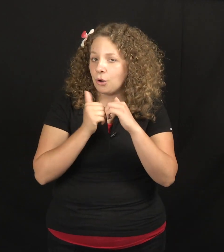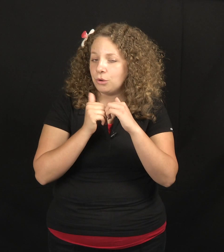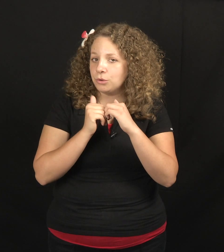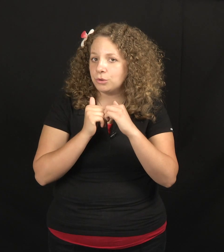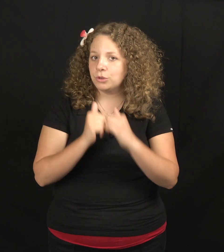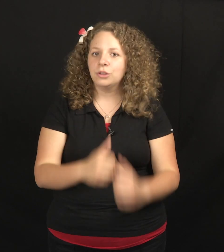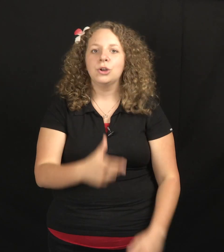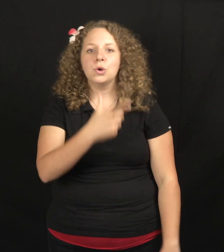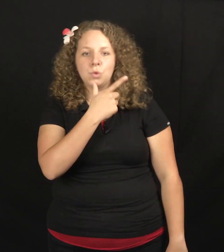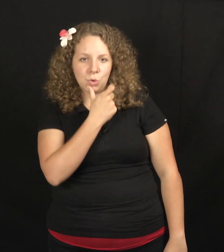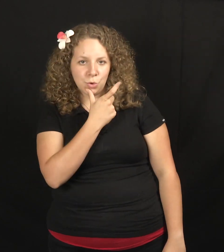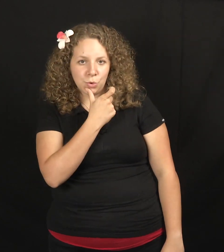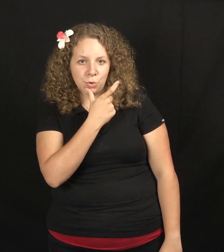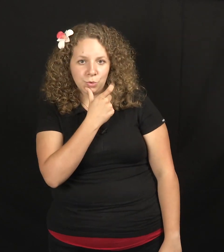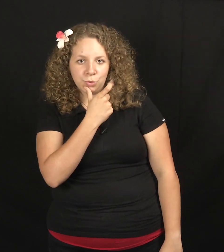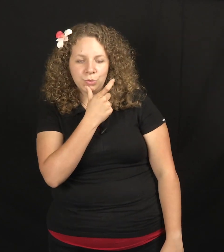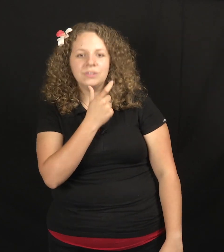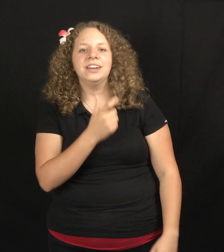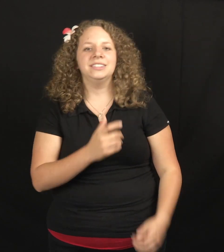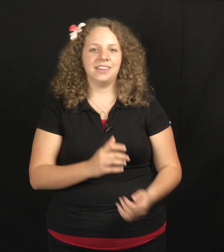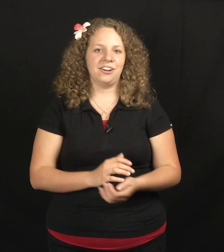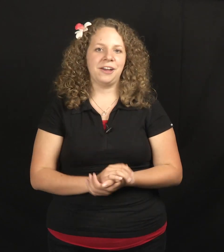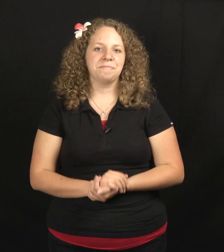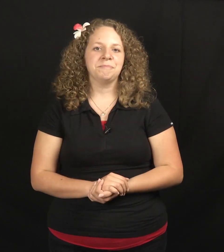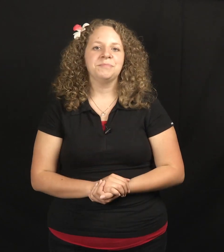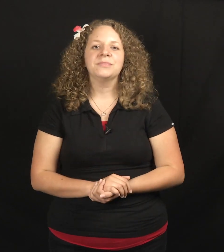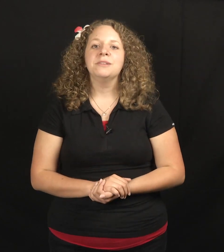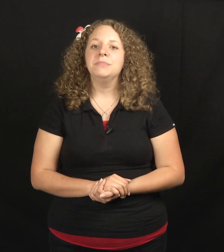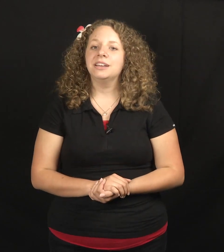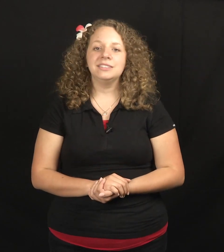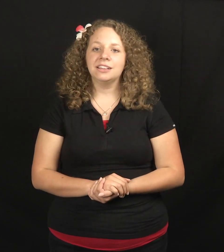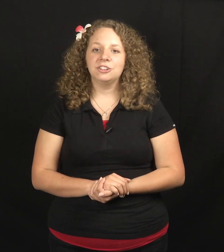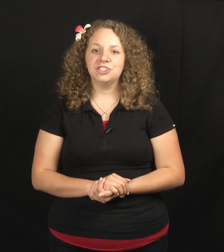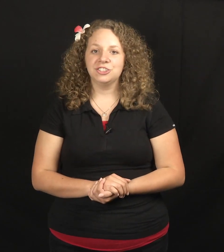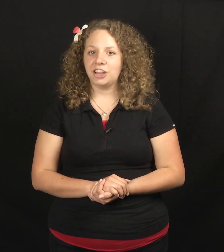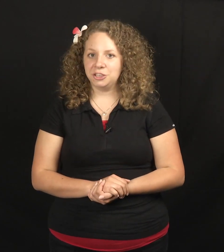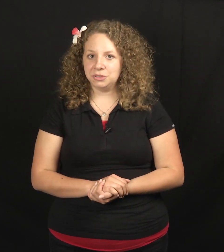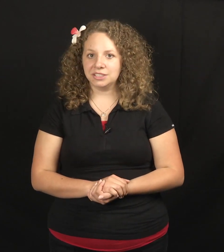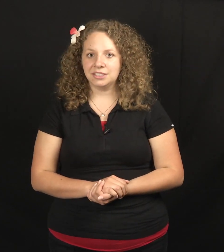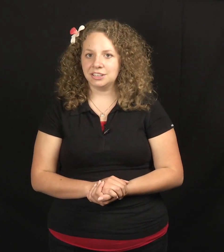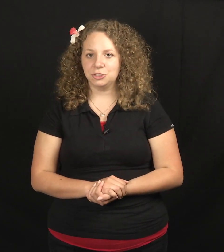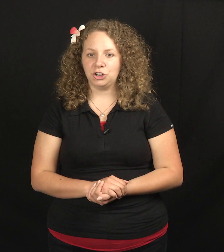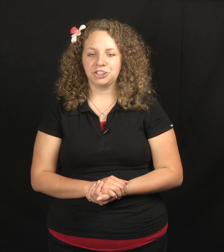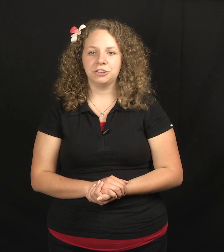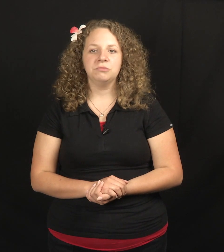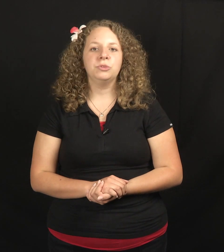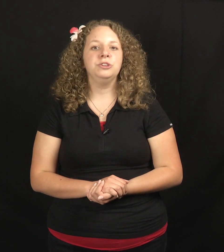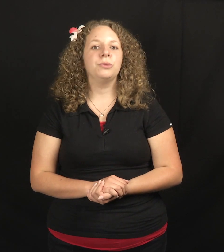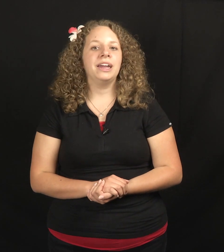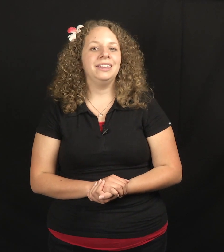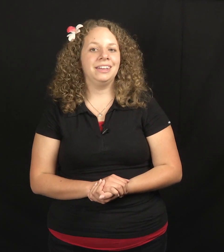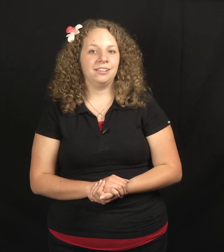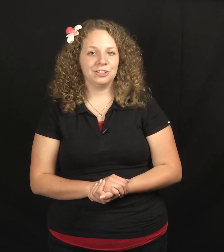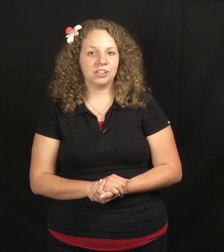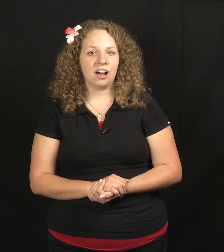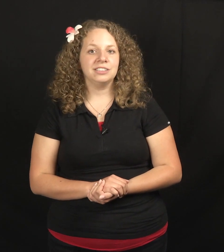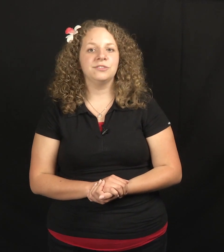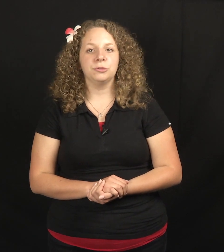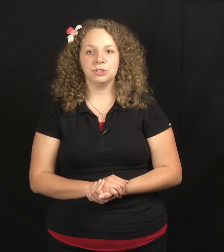how, who, etc. Because English does not use this sentence structure, when you write an English gloss for a